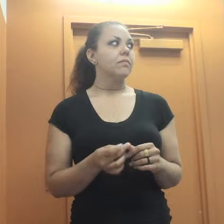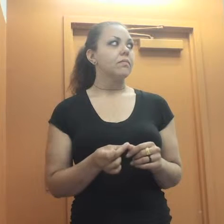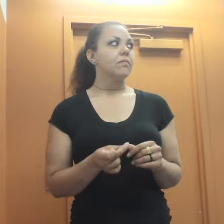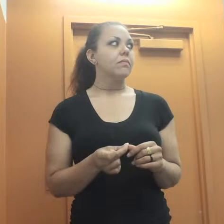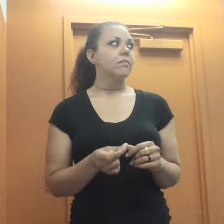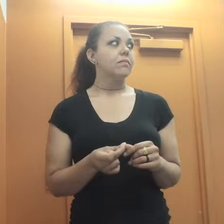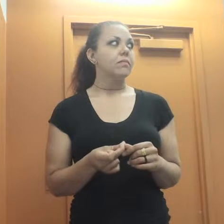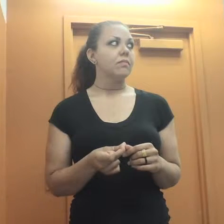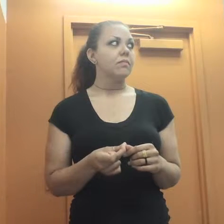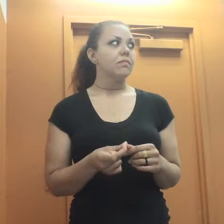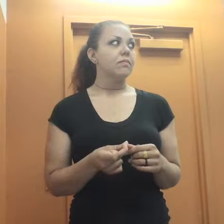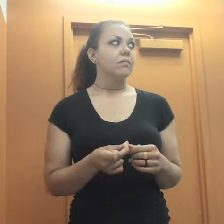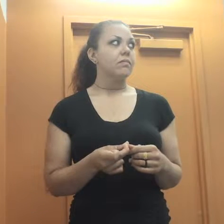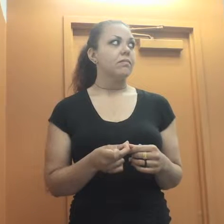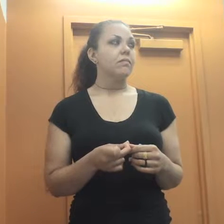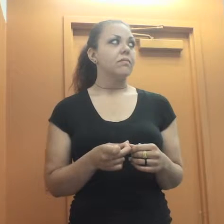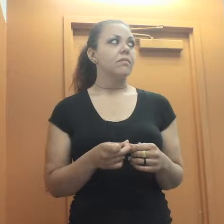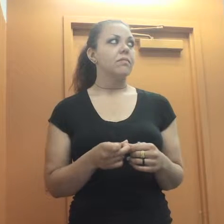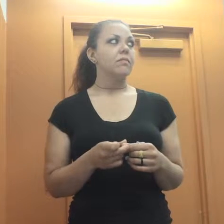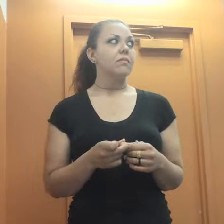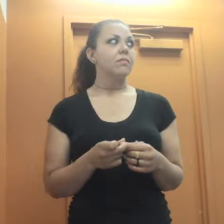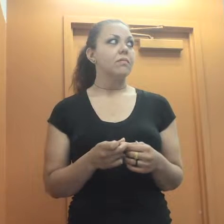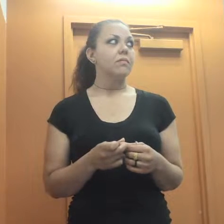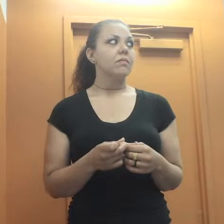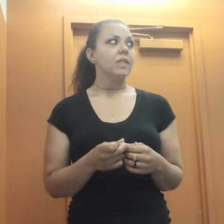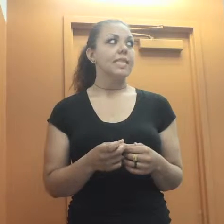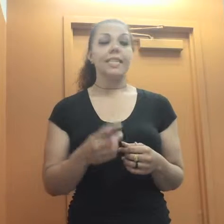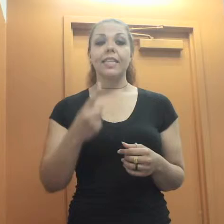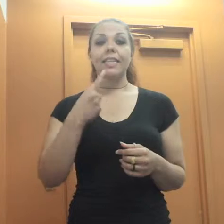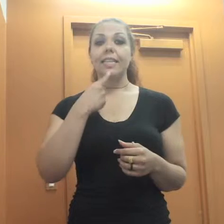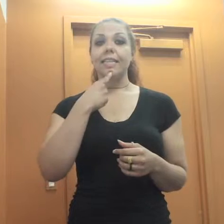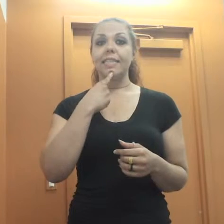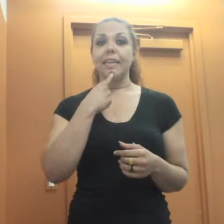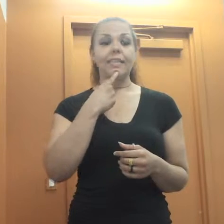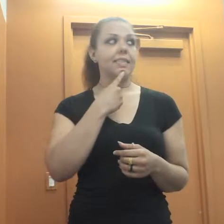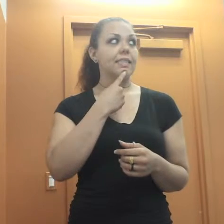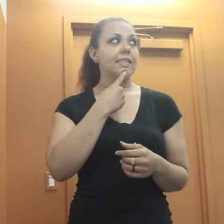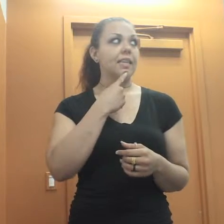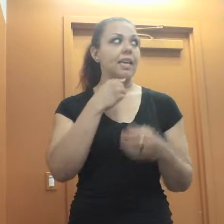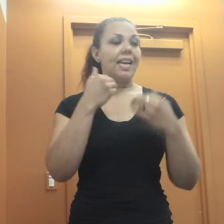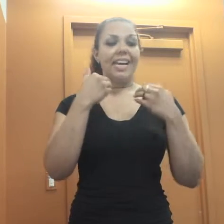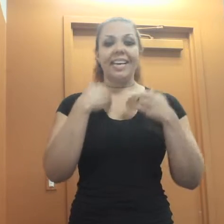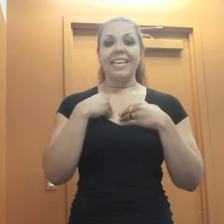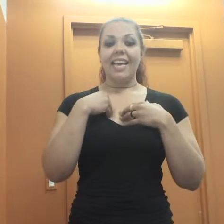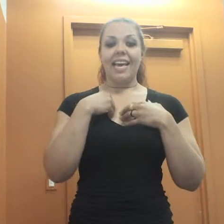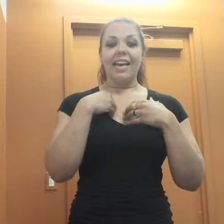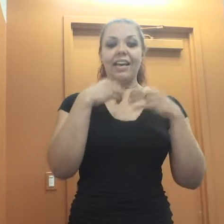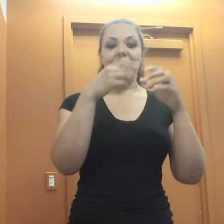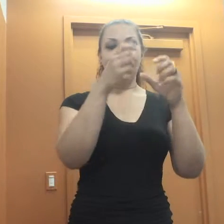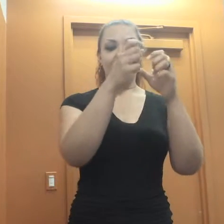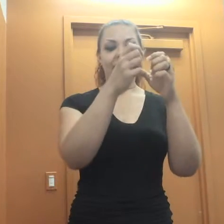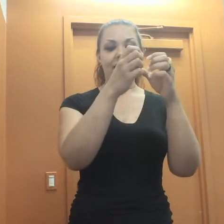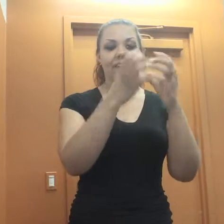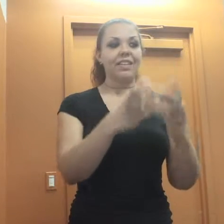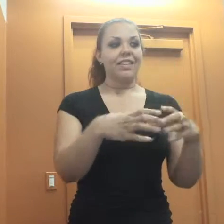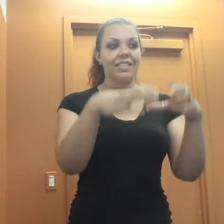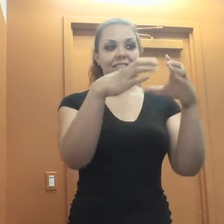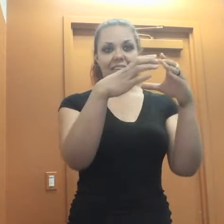equilibrium. What this is telling us is that I took a container, 1 liter in volume, and into